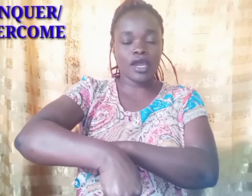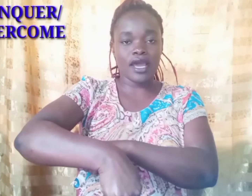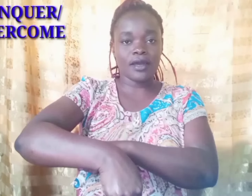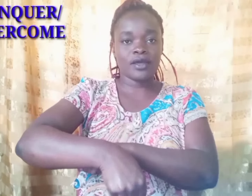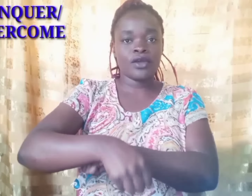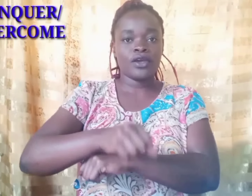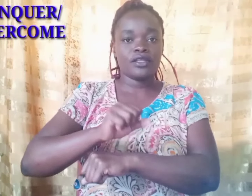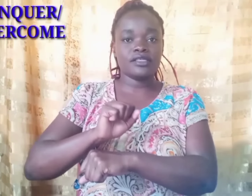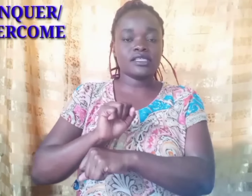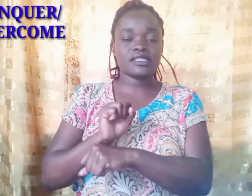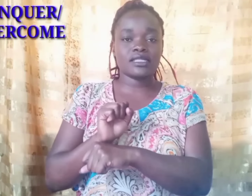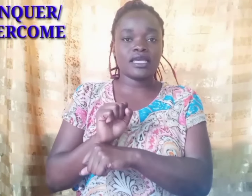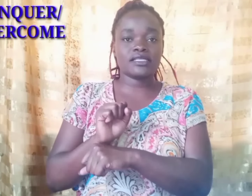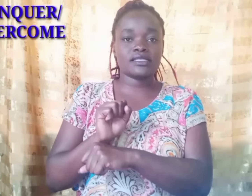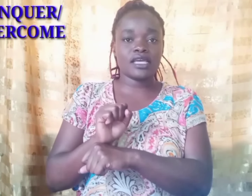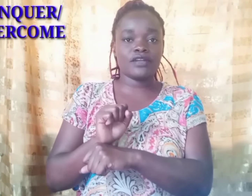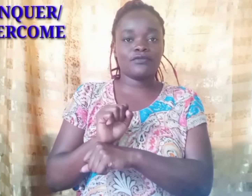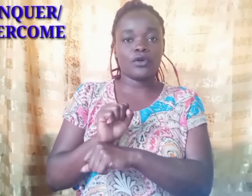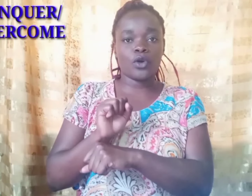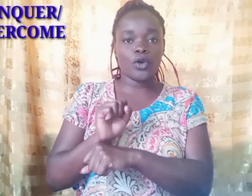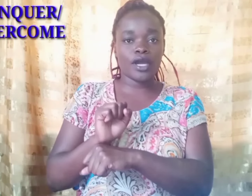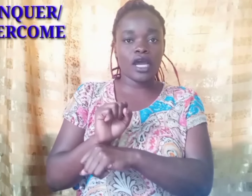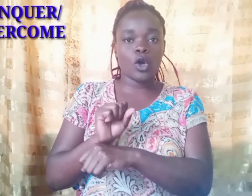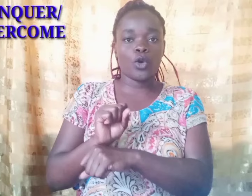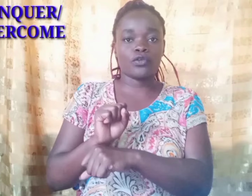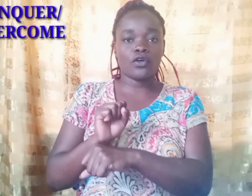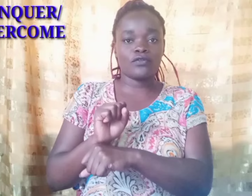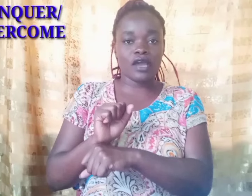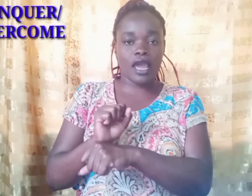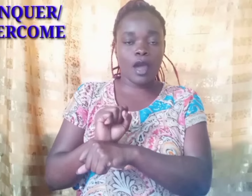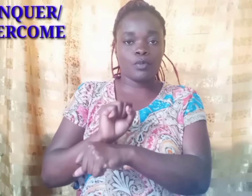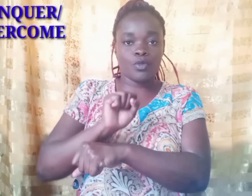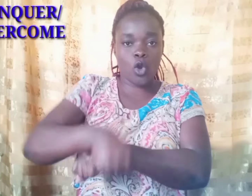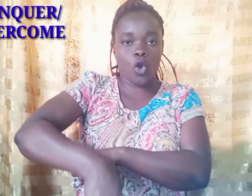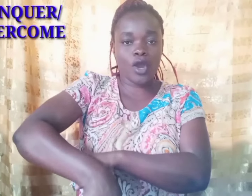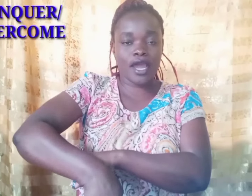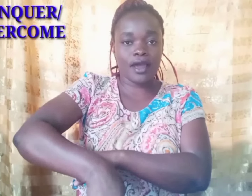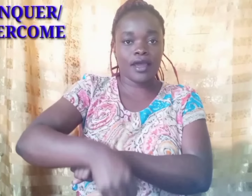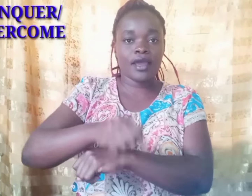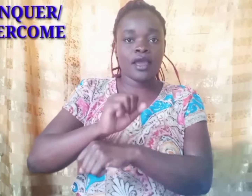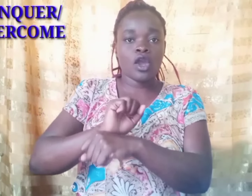Conquer. This is the sign for conquer or overcome.